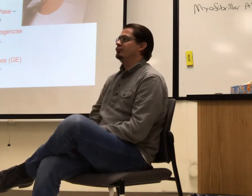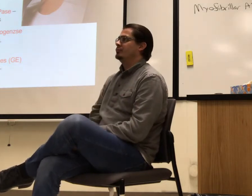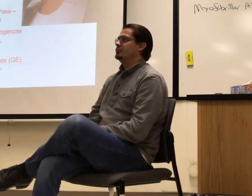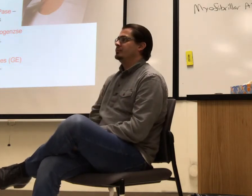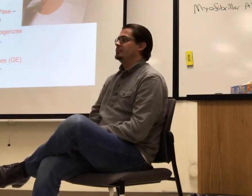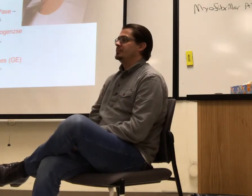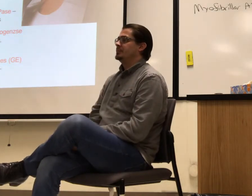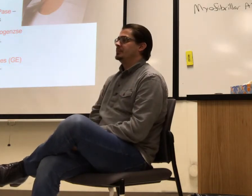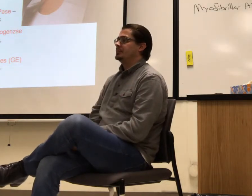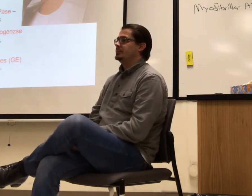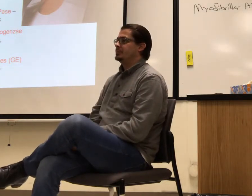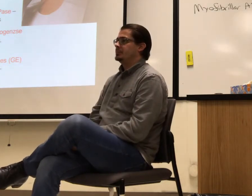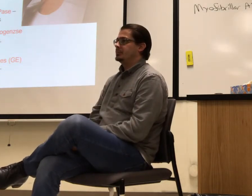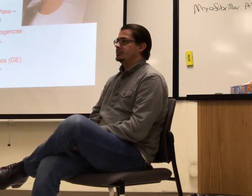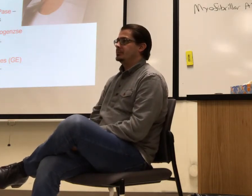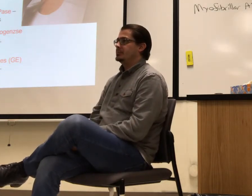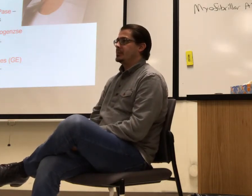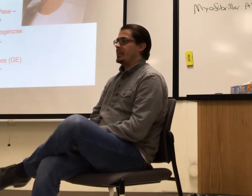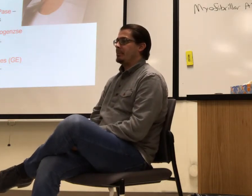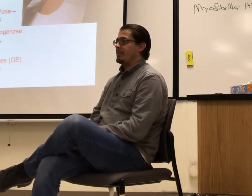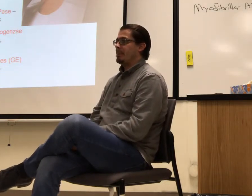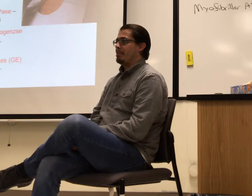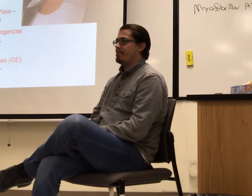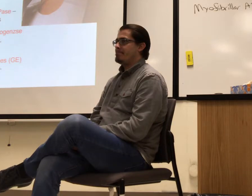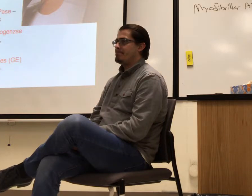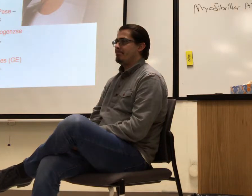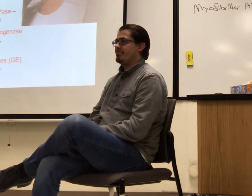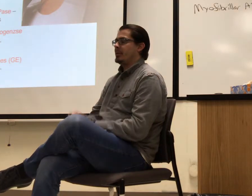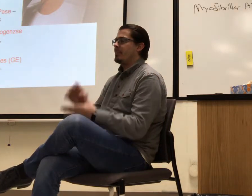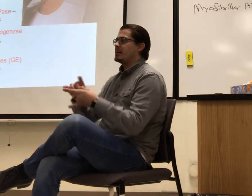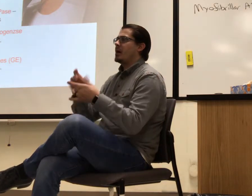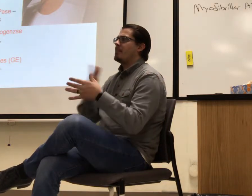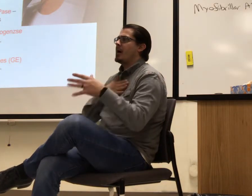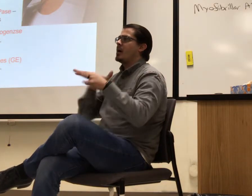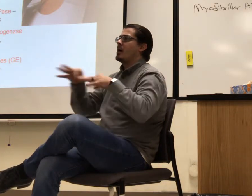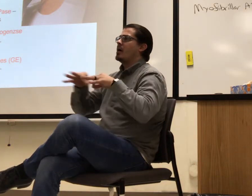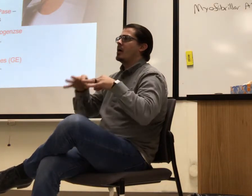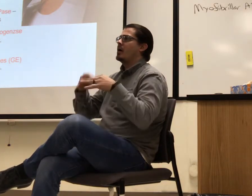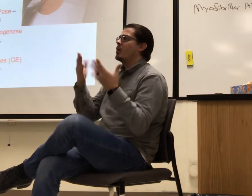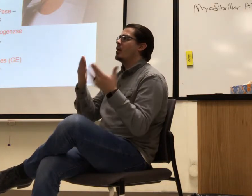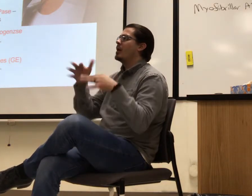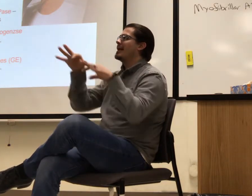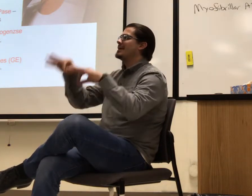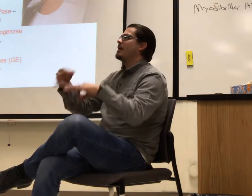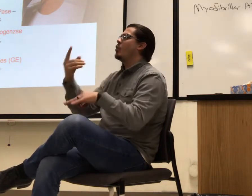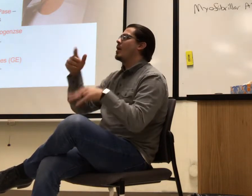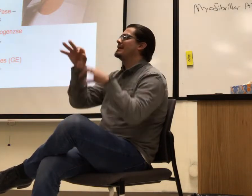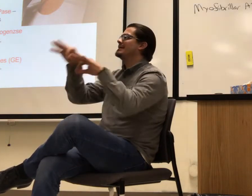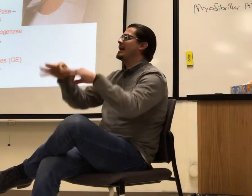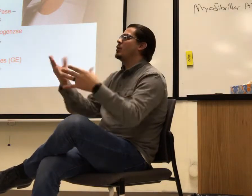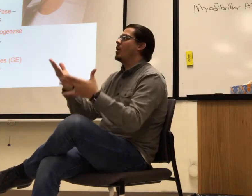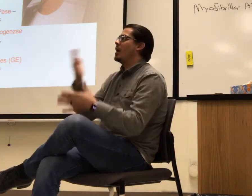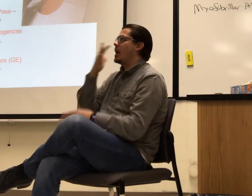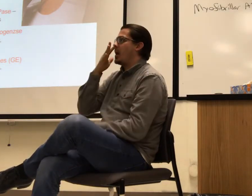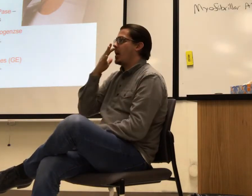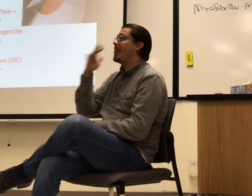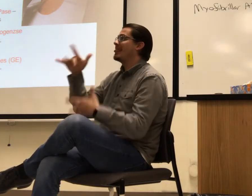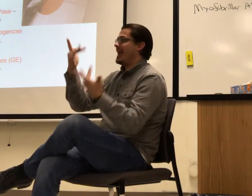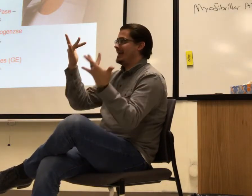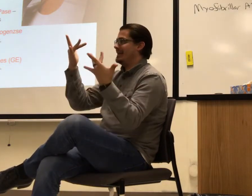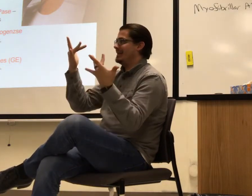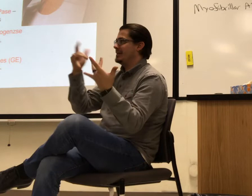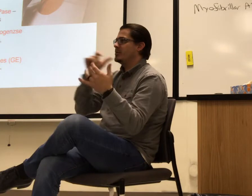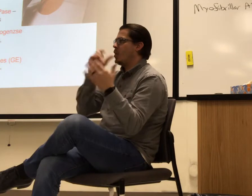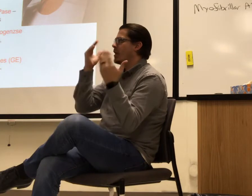based on my explanation here. How do you think a type 1 would stain, light or dark? Light. You don't